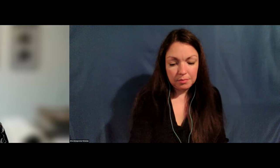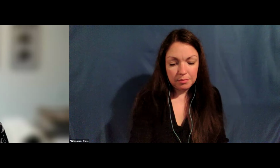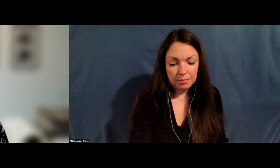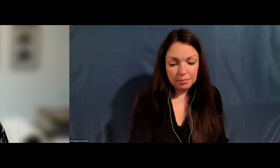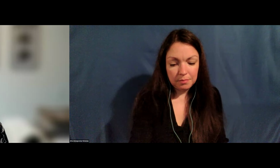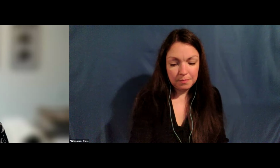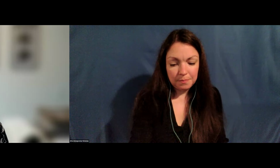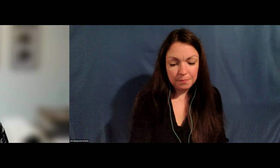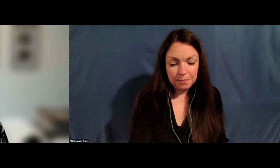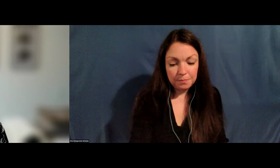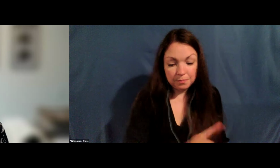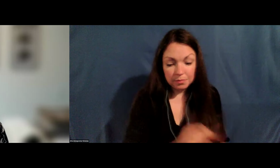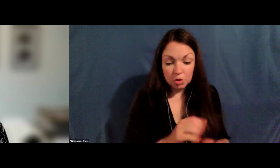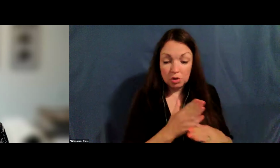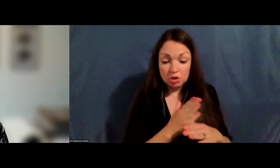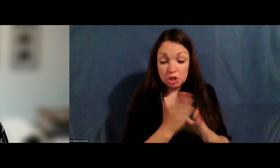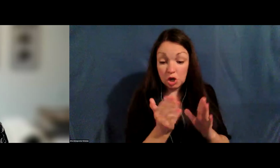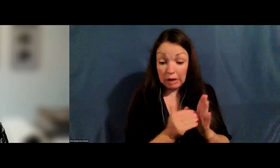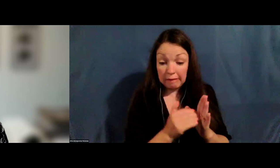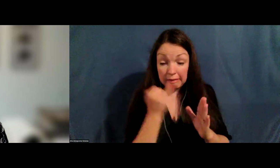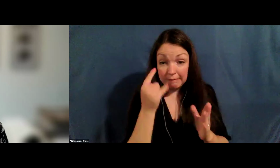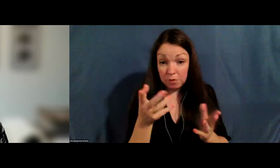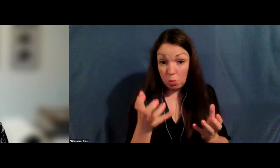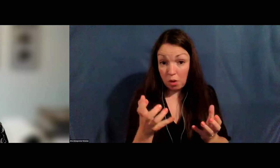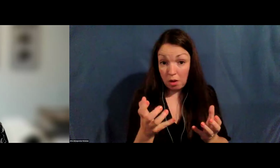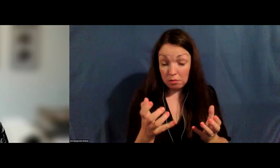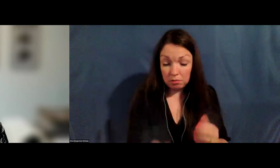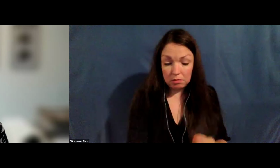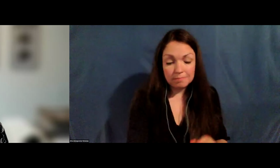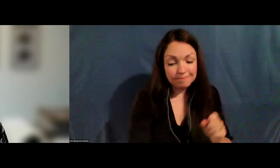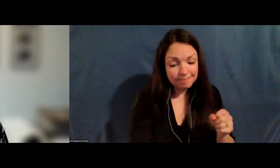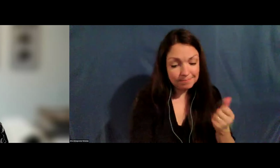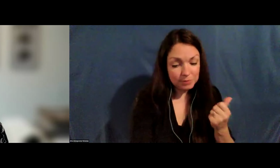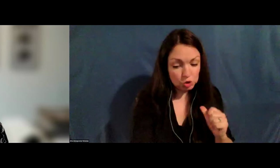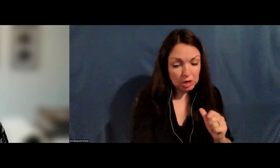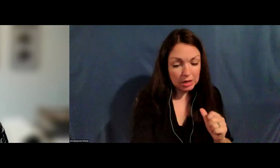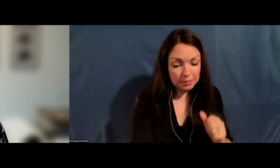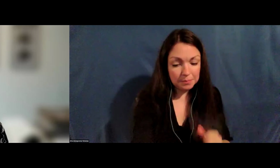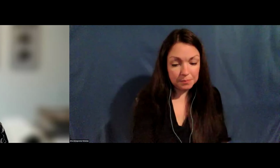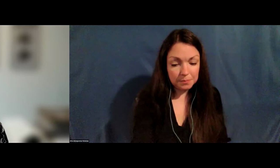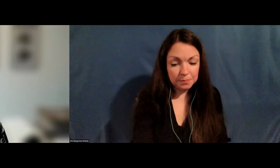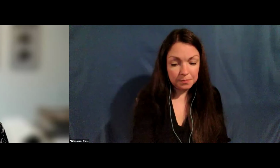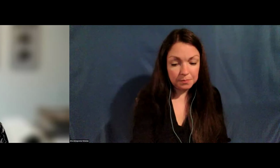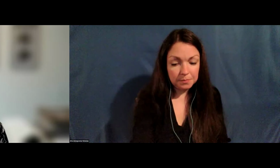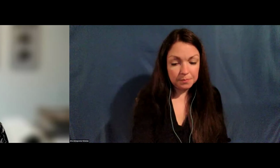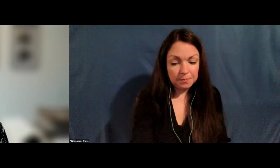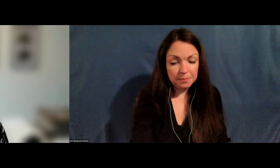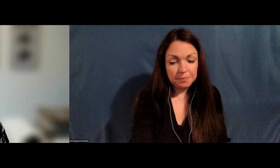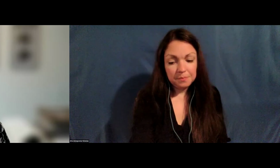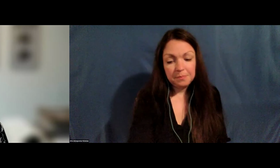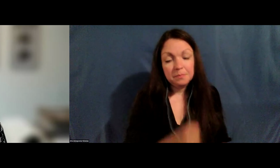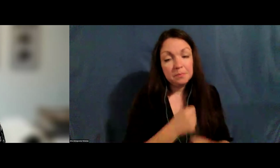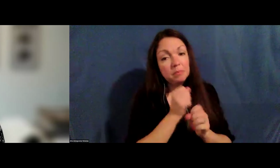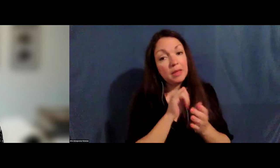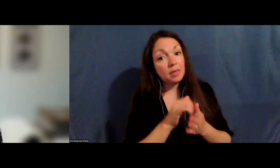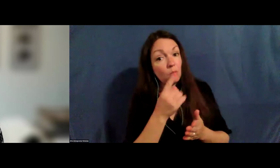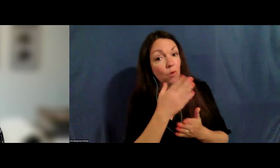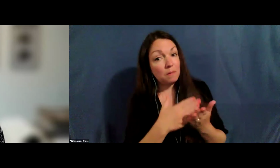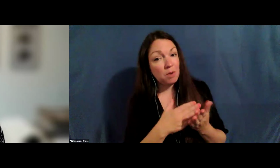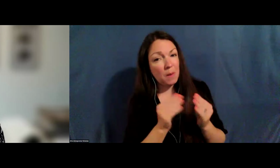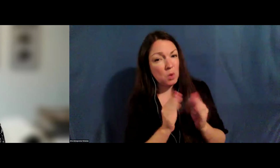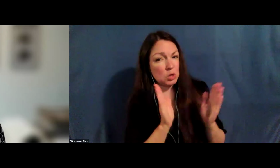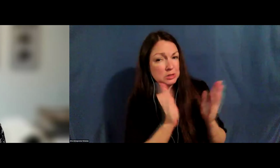You can share it again if you want, and then just Yeah, trying. It's make that one part smaller